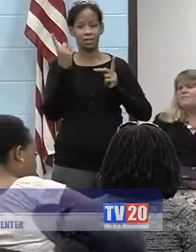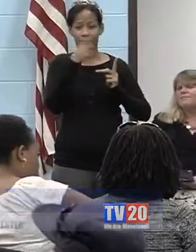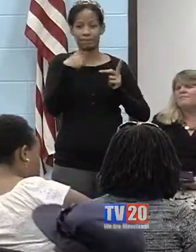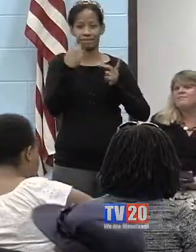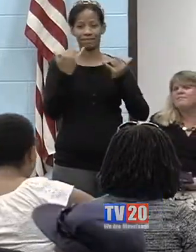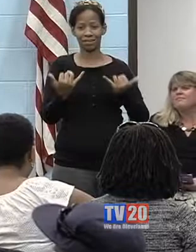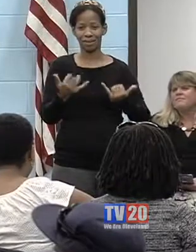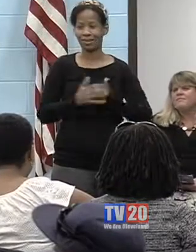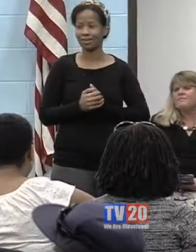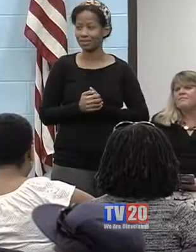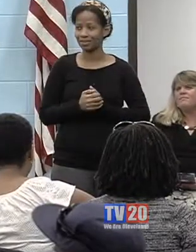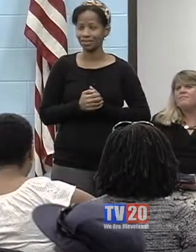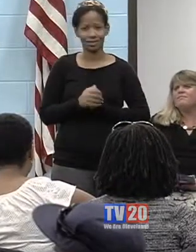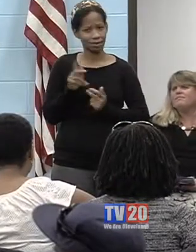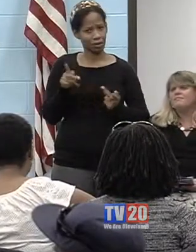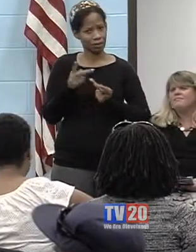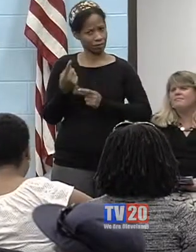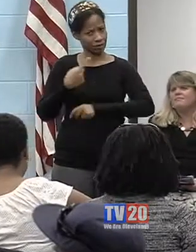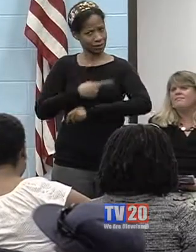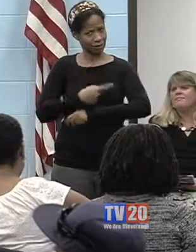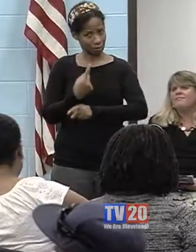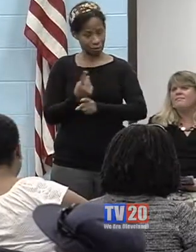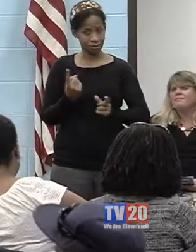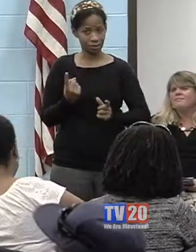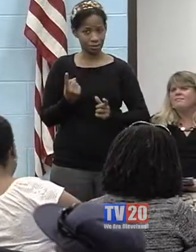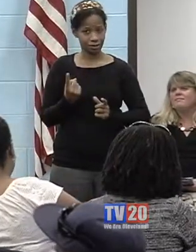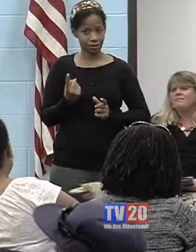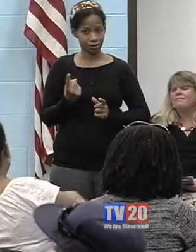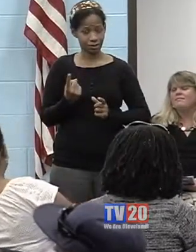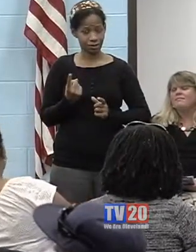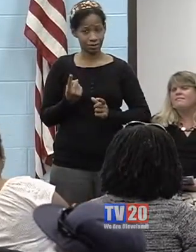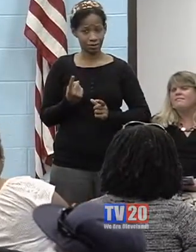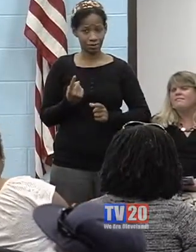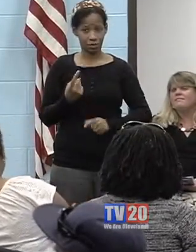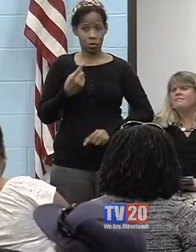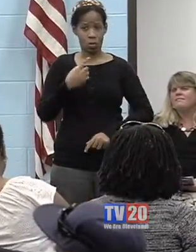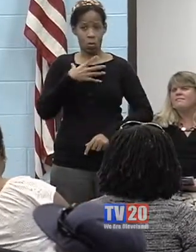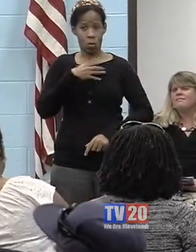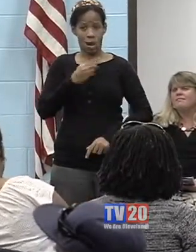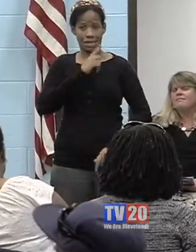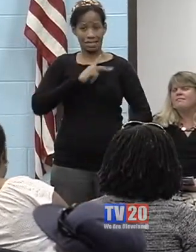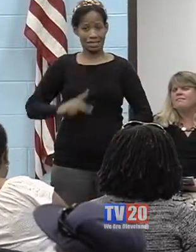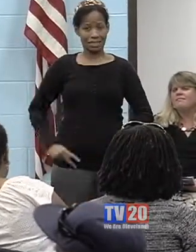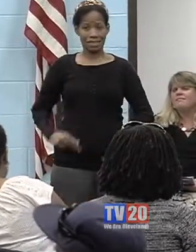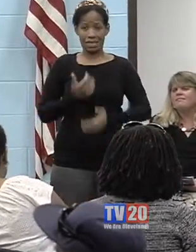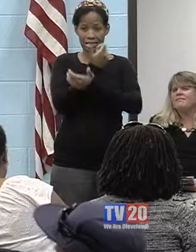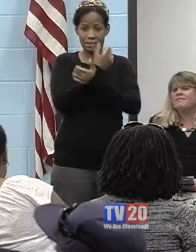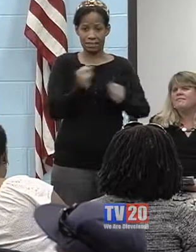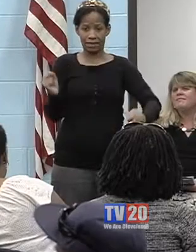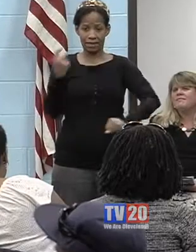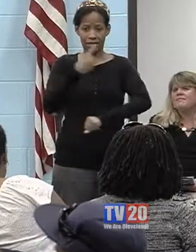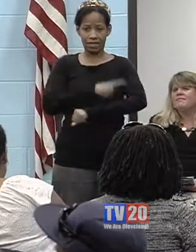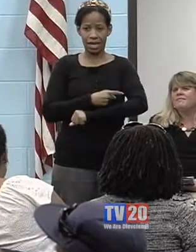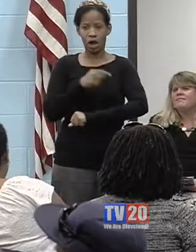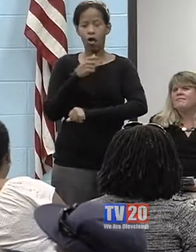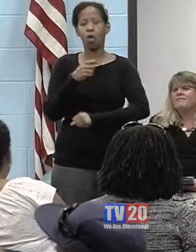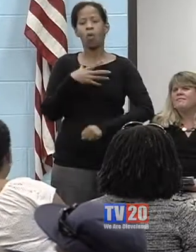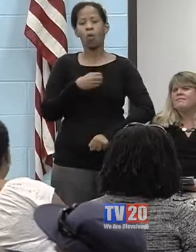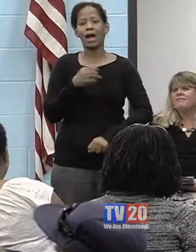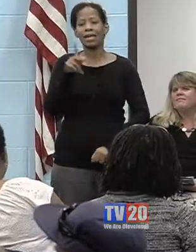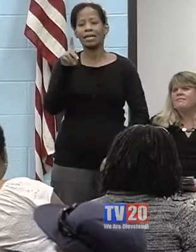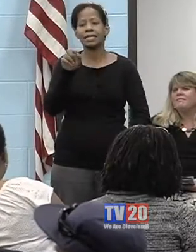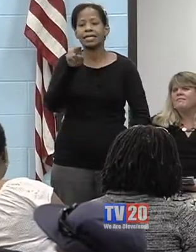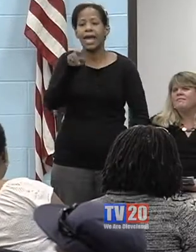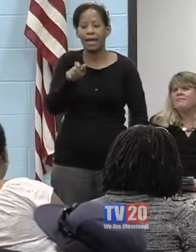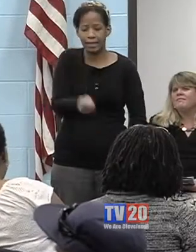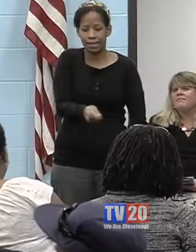here. On this perfect day, White Cane Safety Day, how cool is that? And thank you, Director, for the